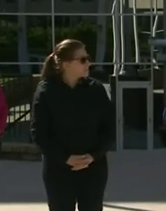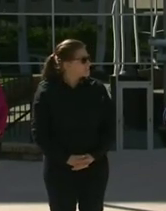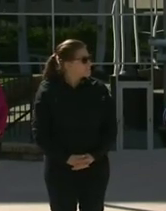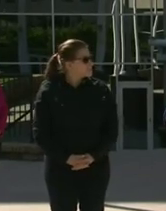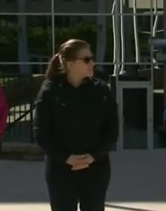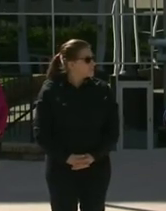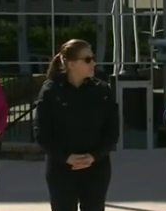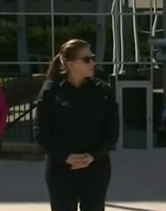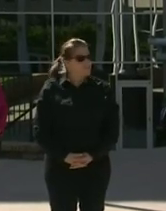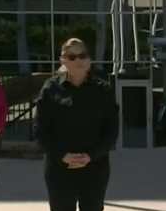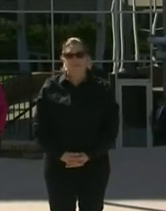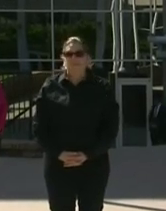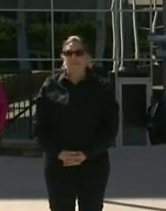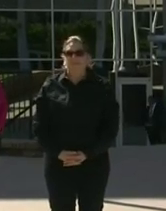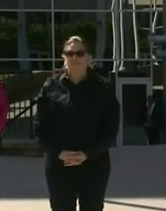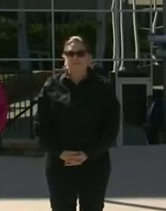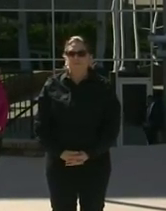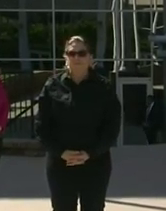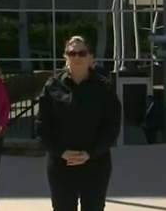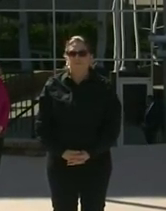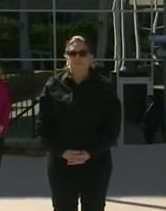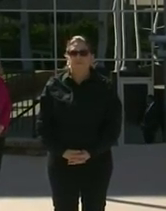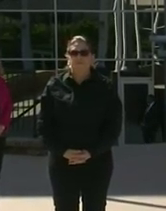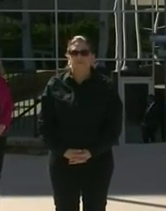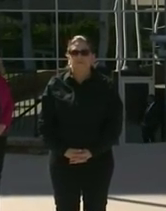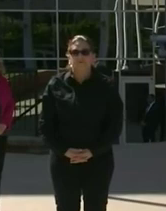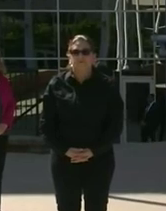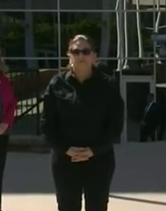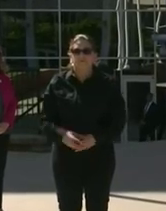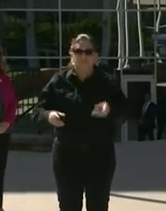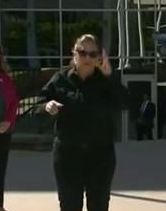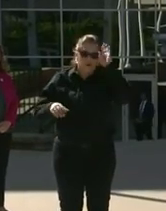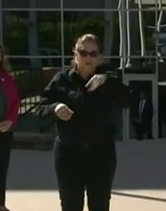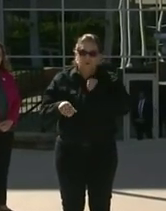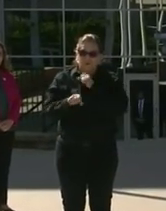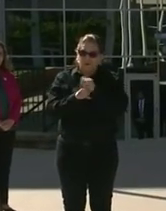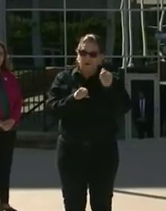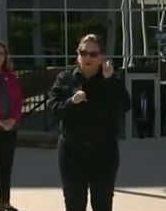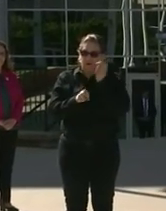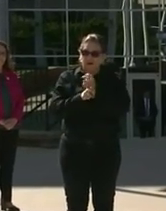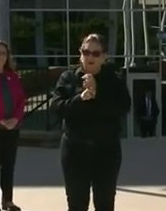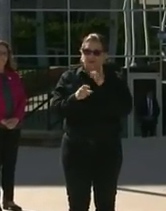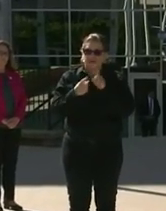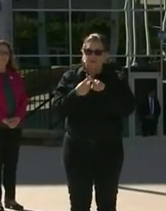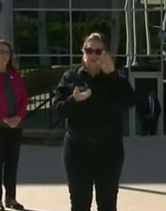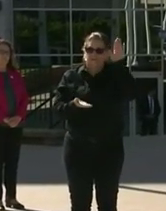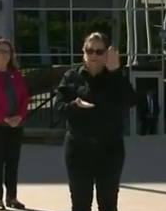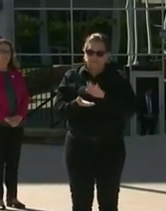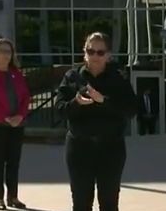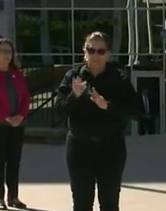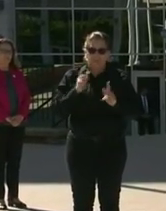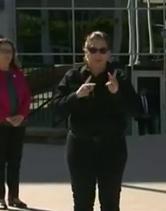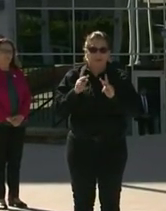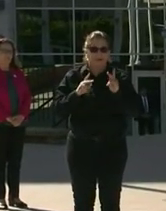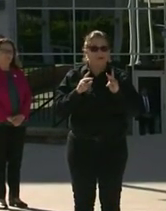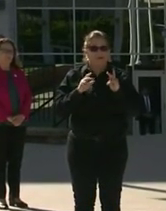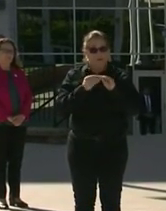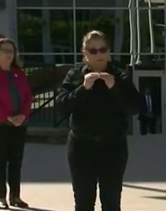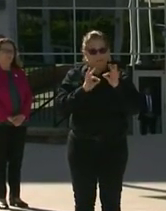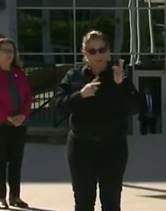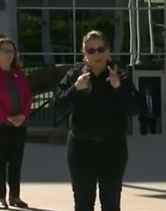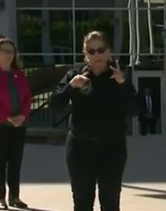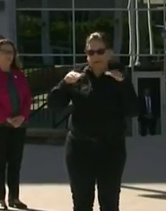As you know, there's a concerted effort to try to reduce the number of individuals who are entering the justice system right now. And that includes a few